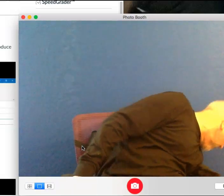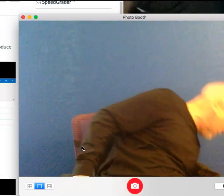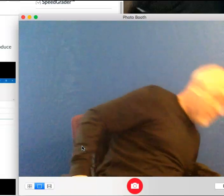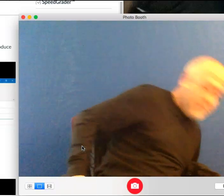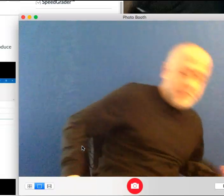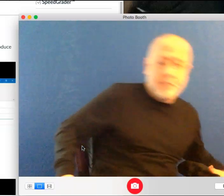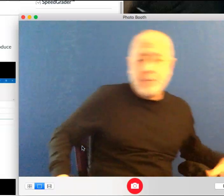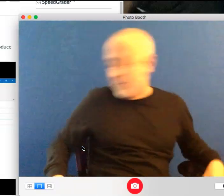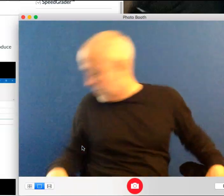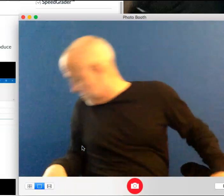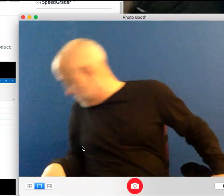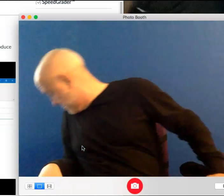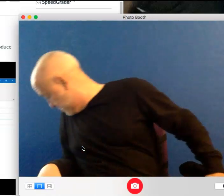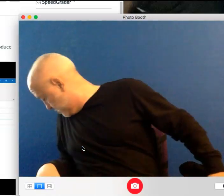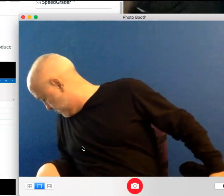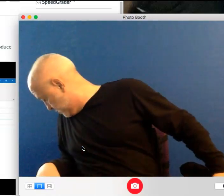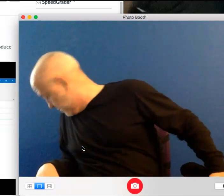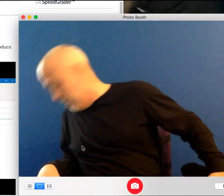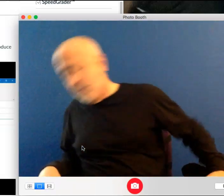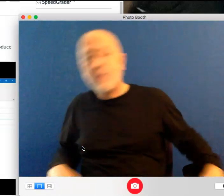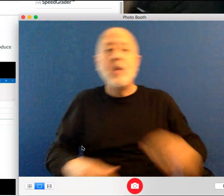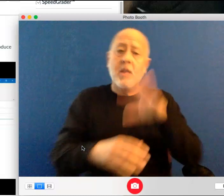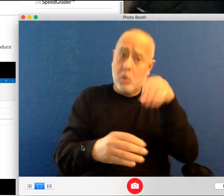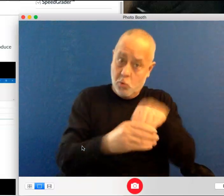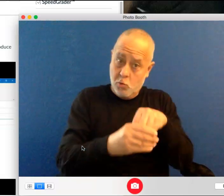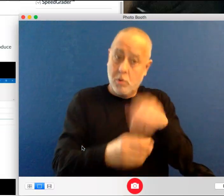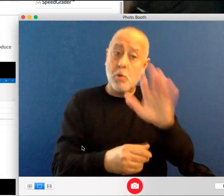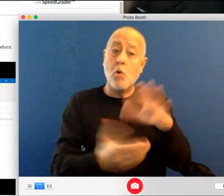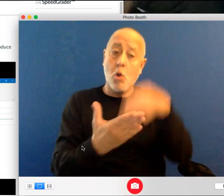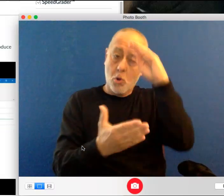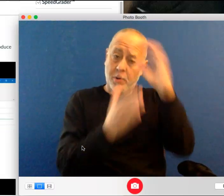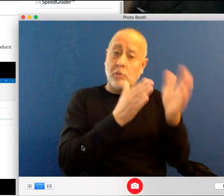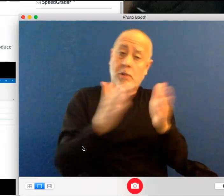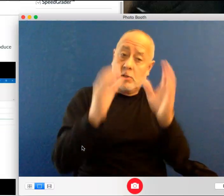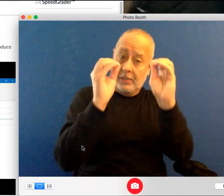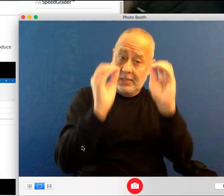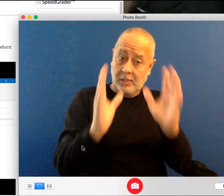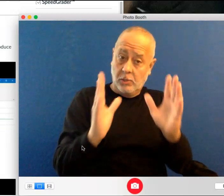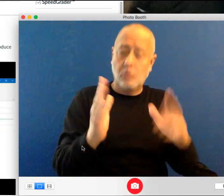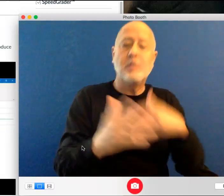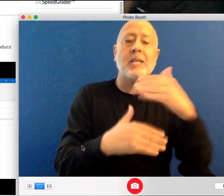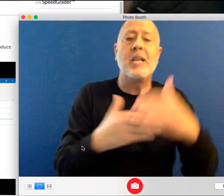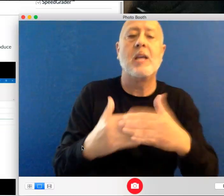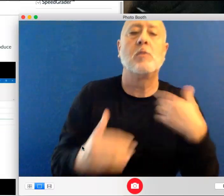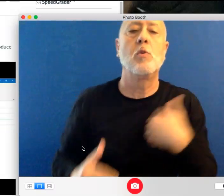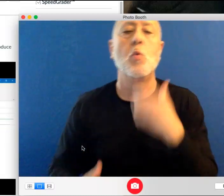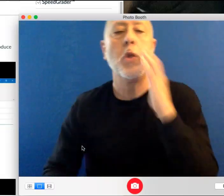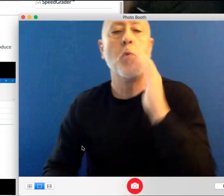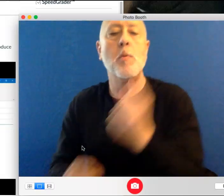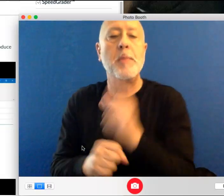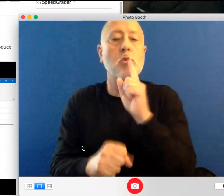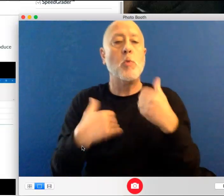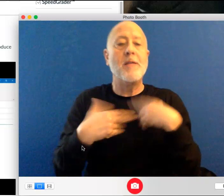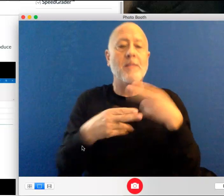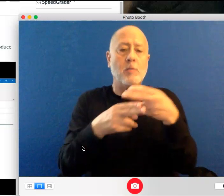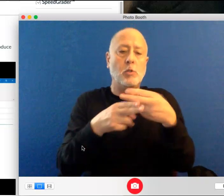And including my learning strategies teacher. Okay, next, we're going to go ahead and make sure we have a very